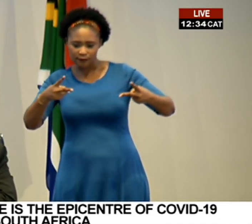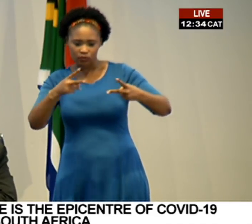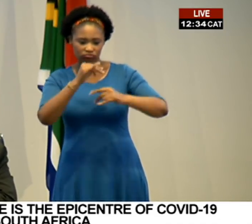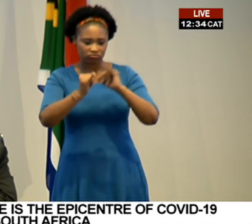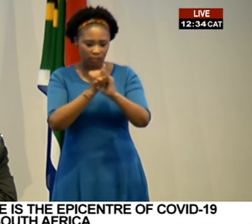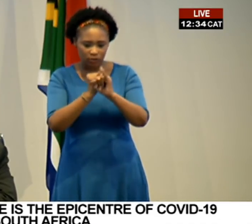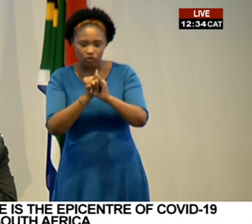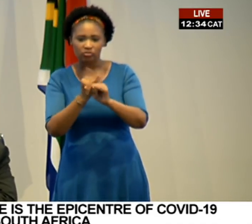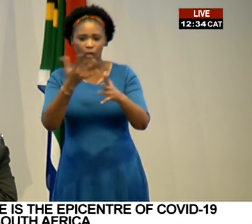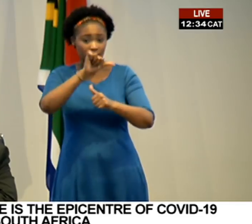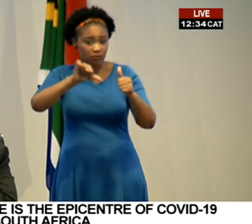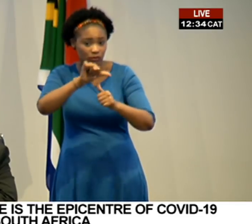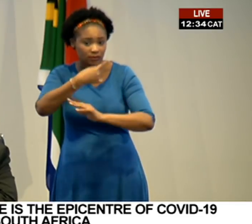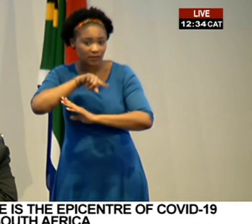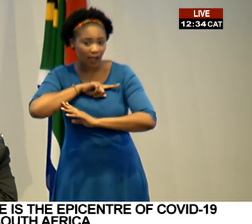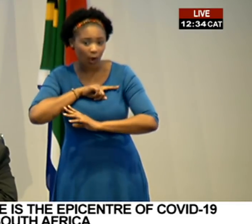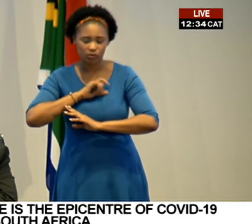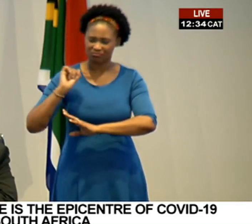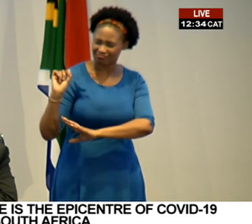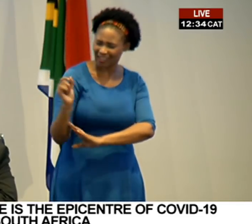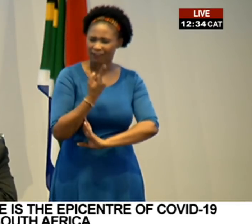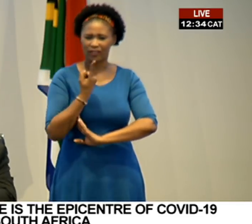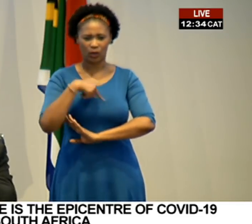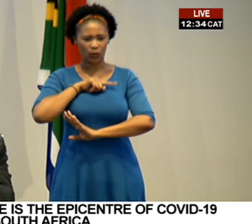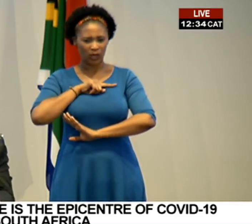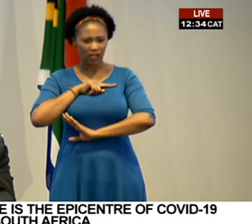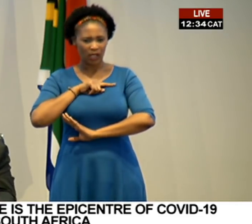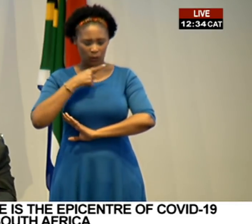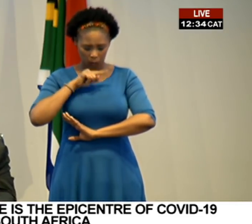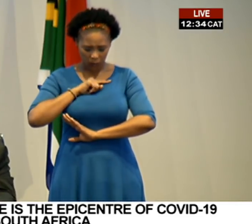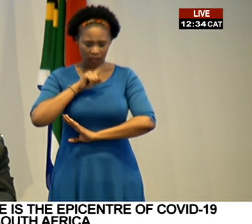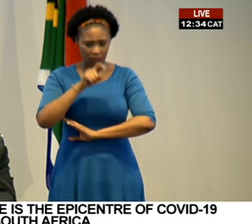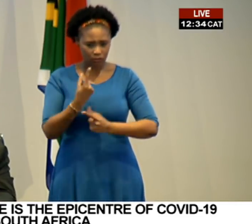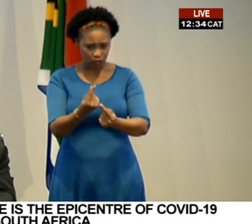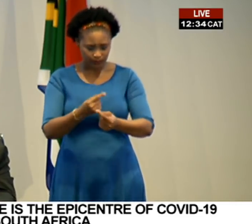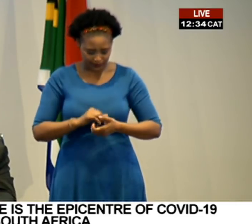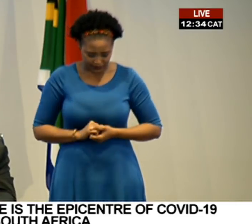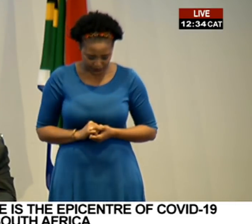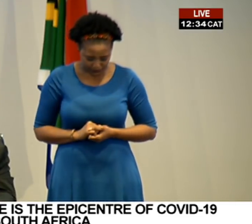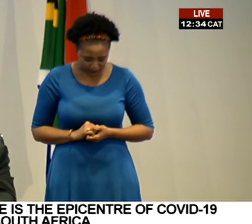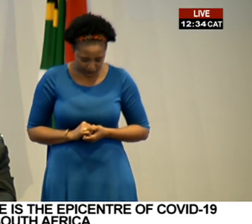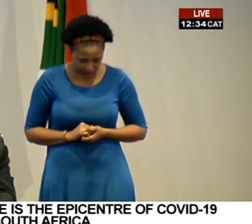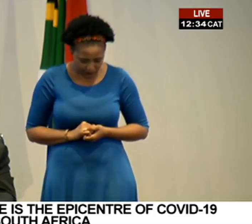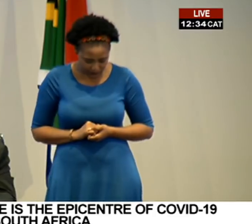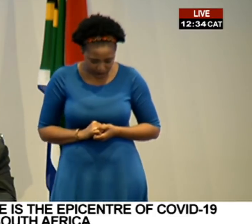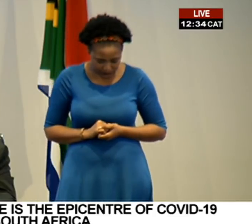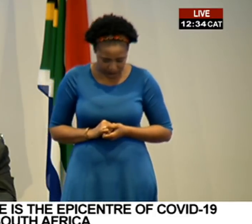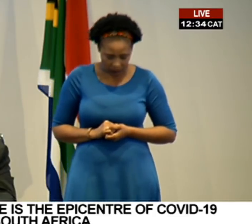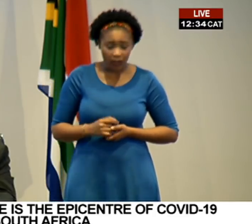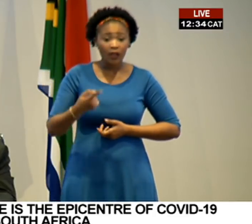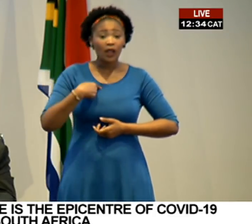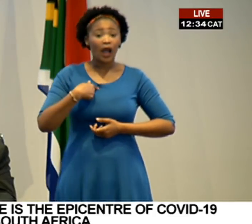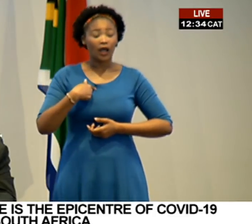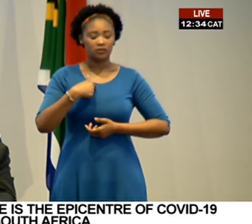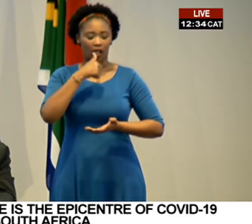our society in everything that we have to do. I have received